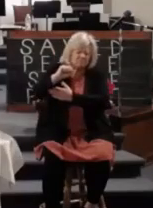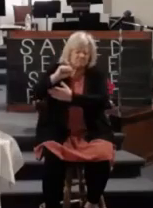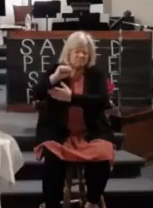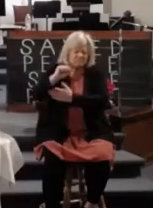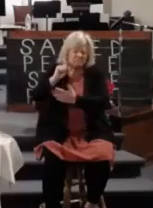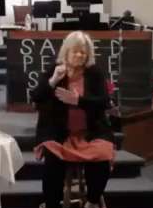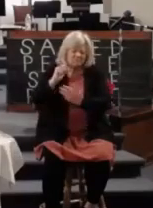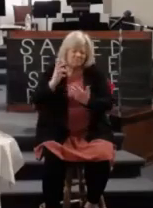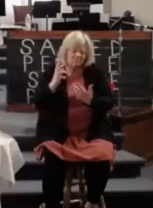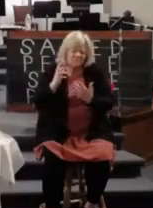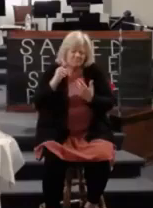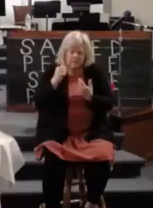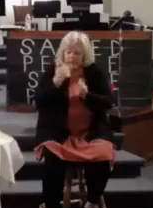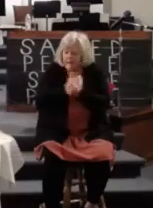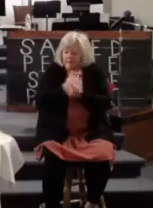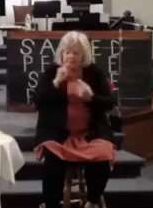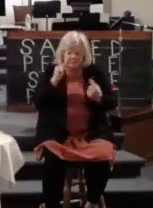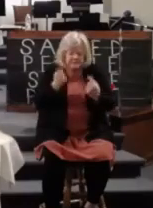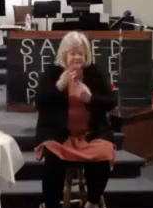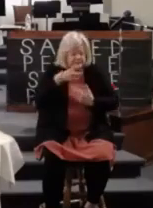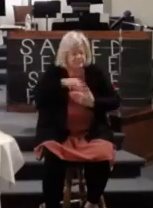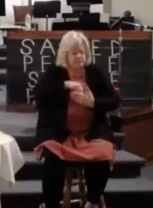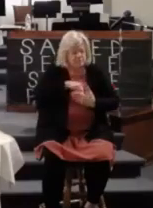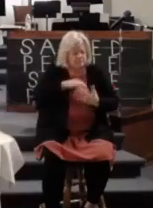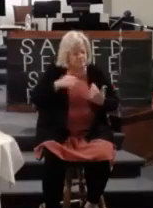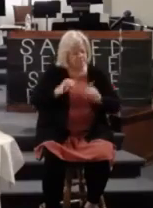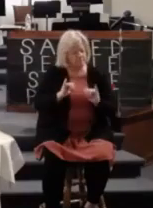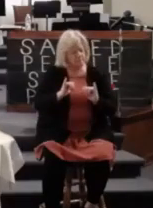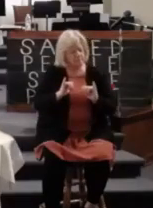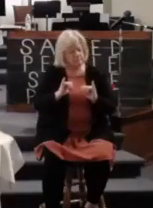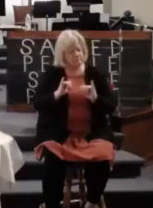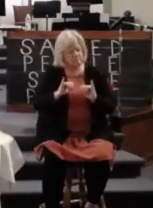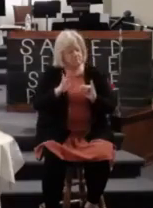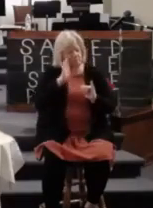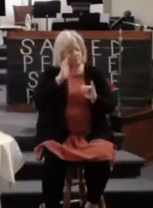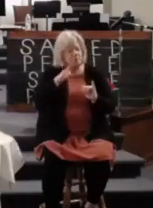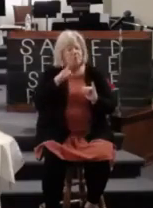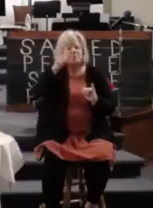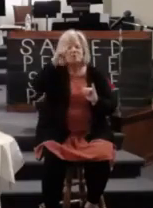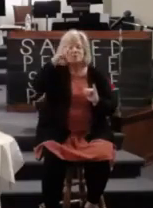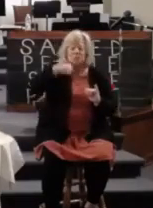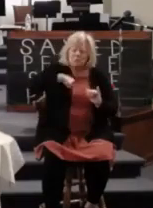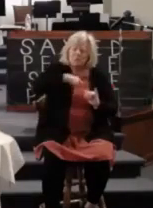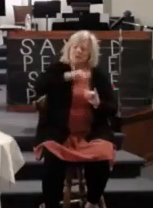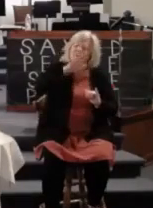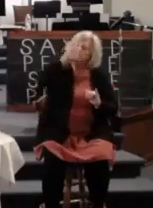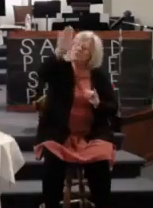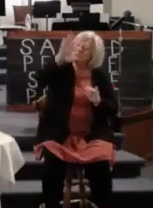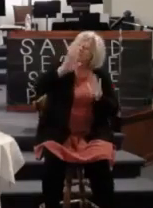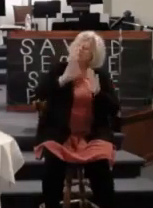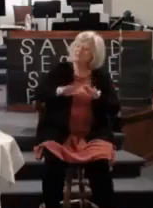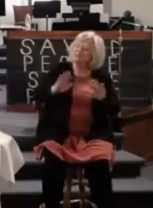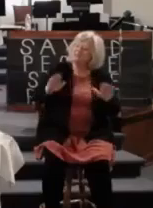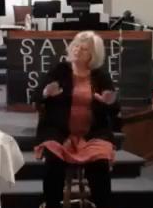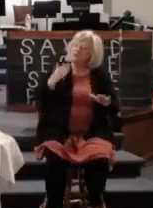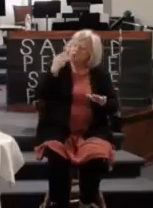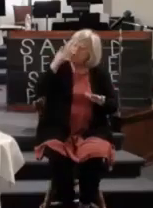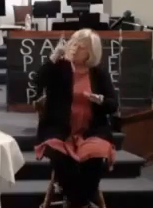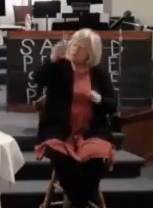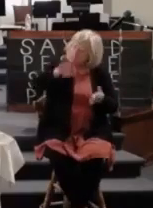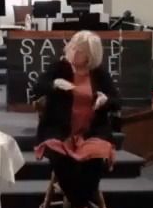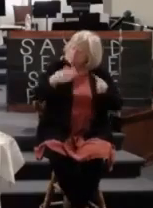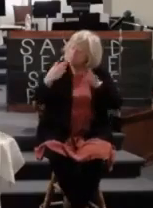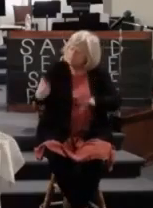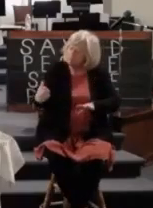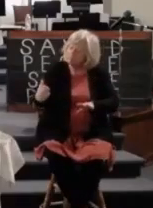that is in our lives. We know we are your beloved children. We know the price you paid